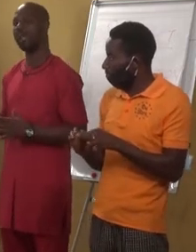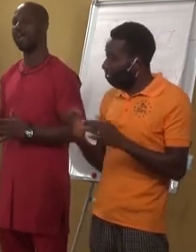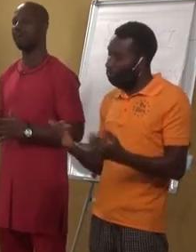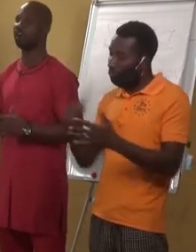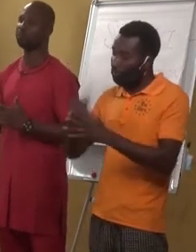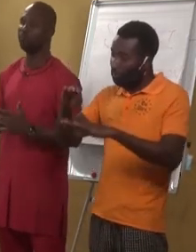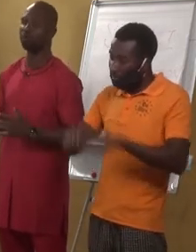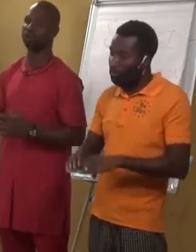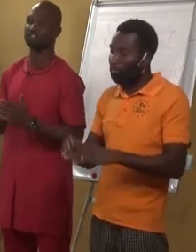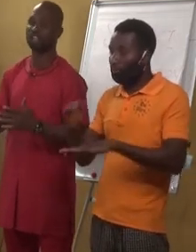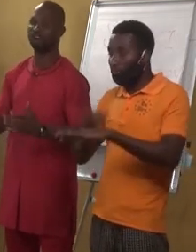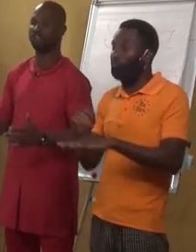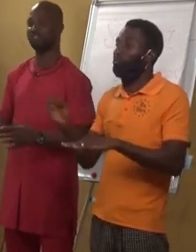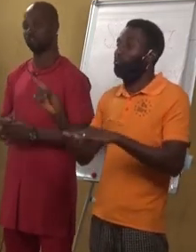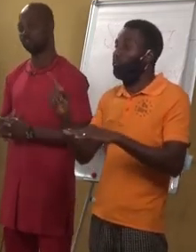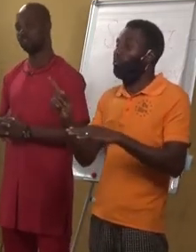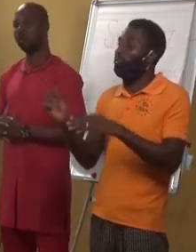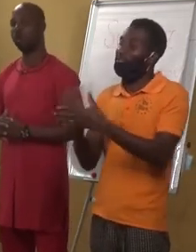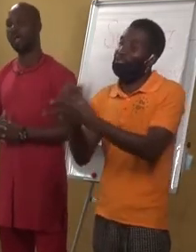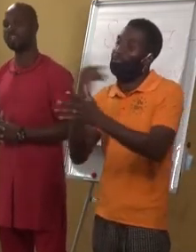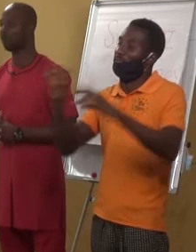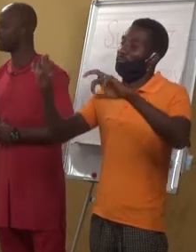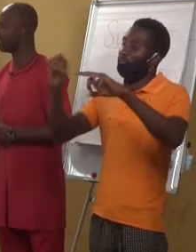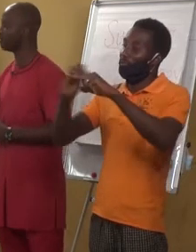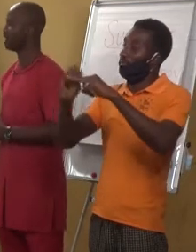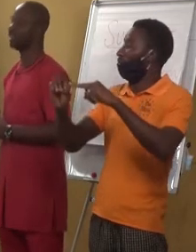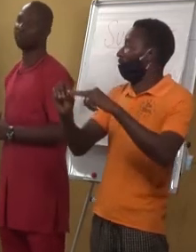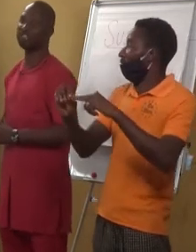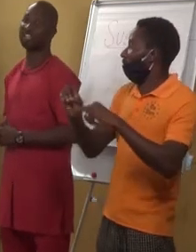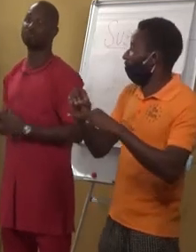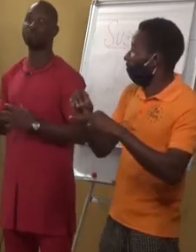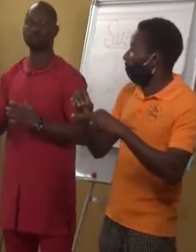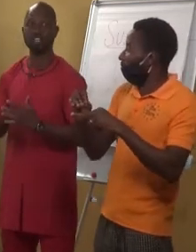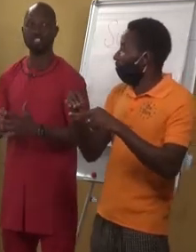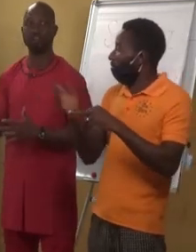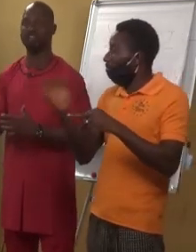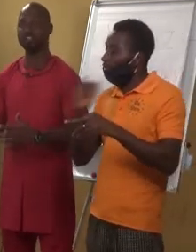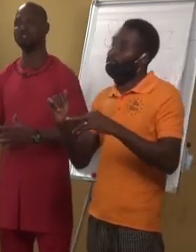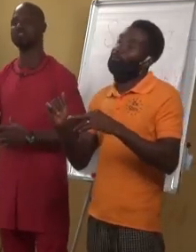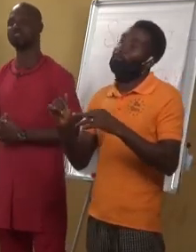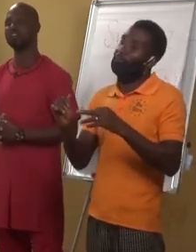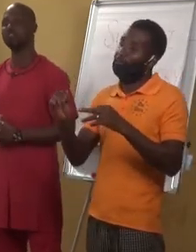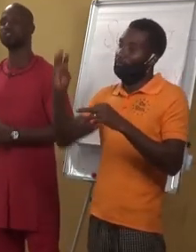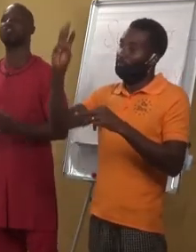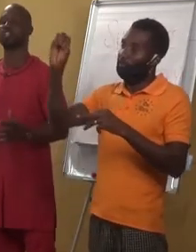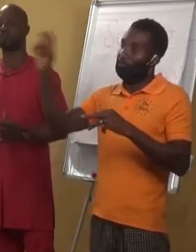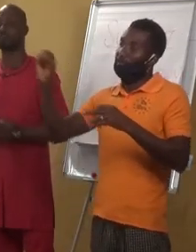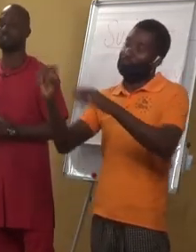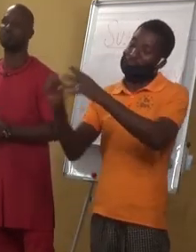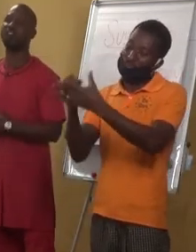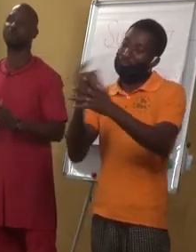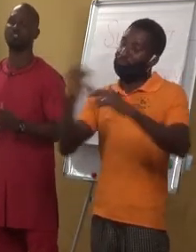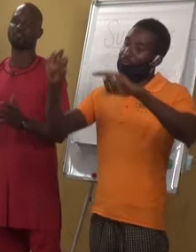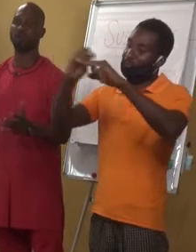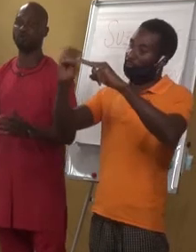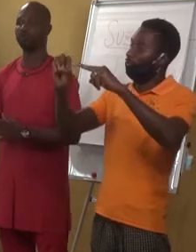on where or the mode of share of electrons. While in ordinary covalent bond, there is mutual share of electrons, which corresponds to the